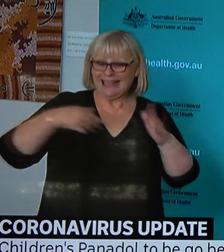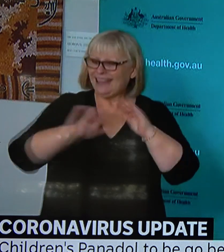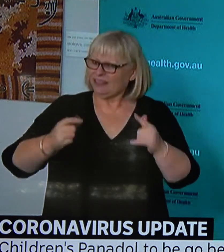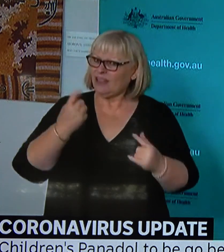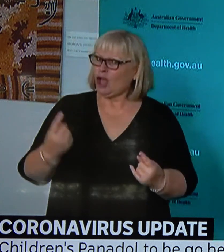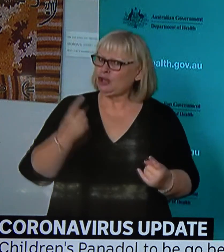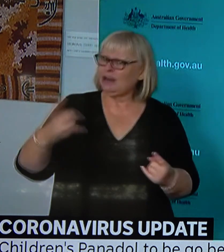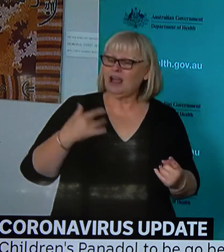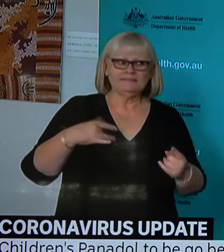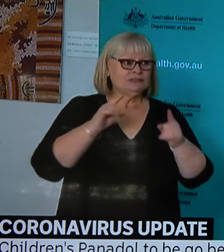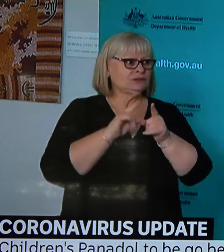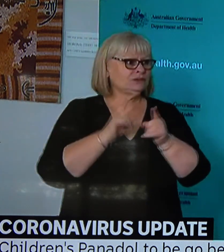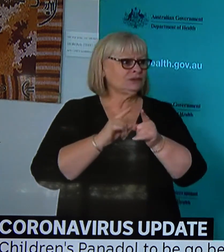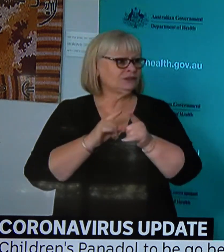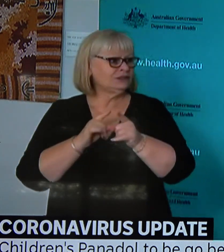lives, including from their children.